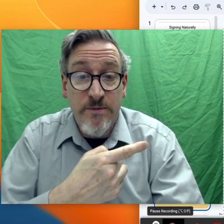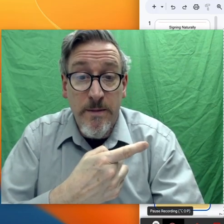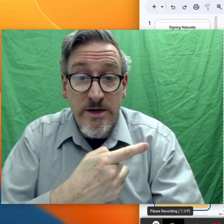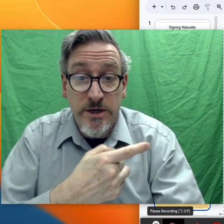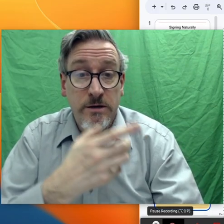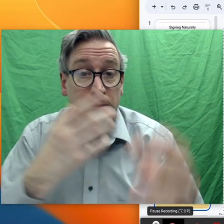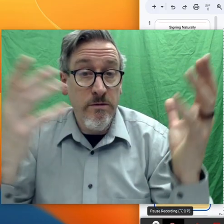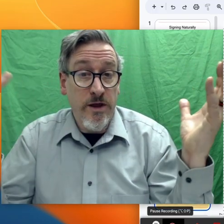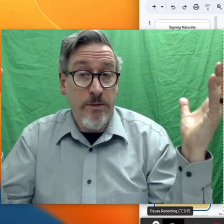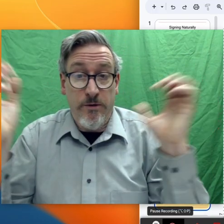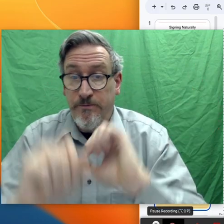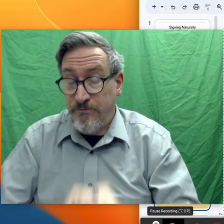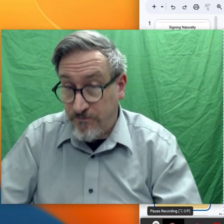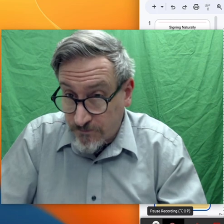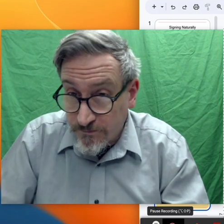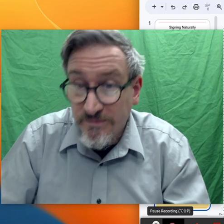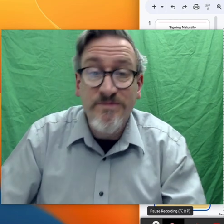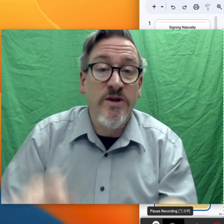and as if by magic, they appear.